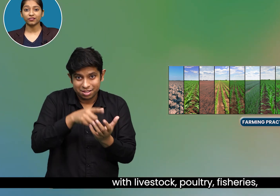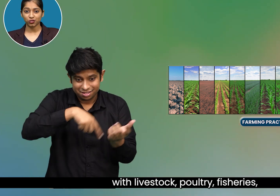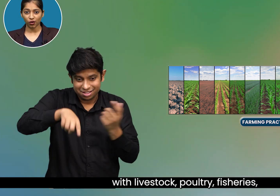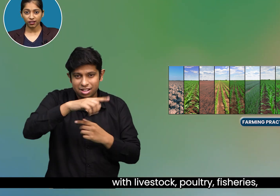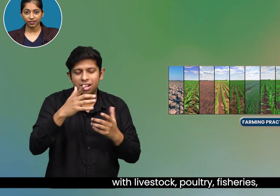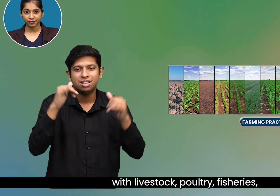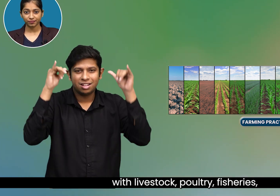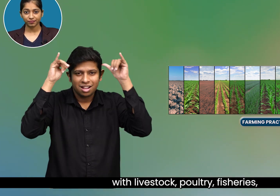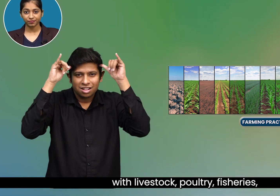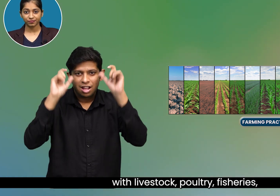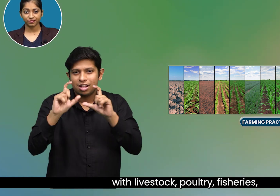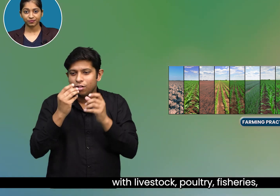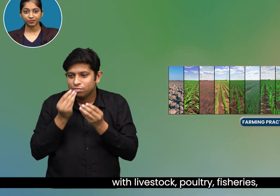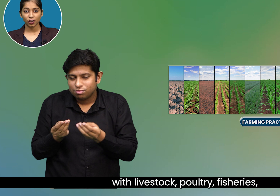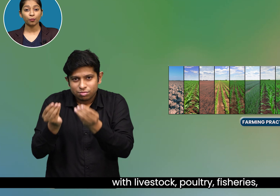with livestock,